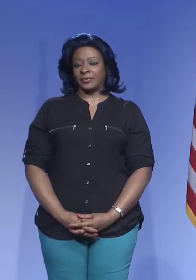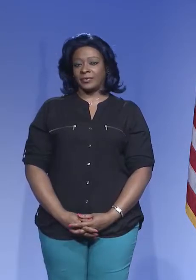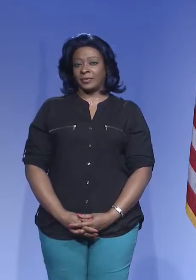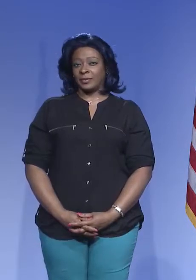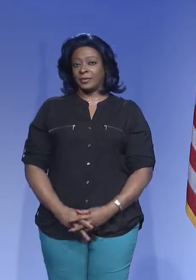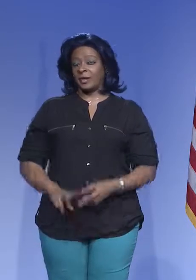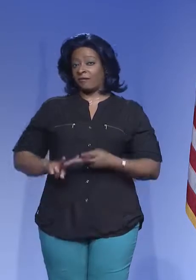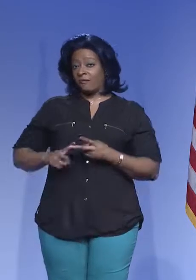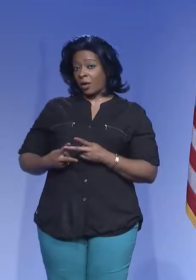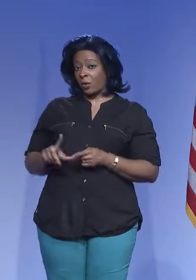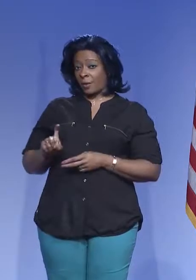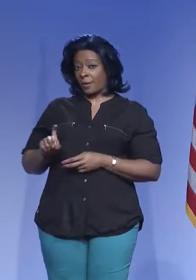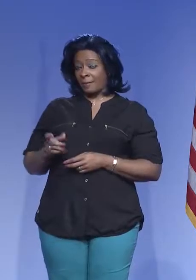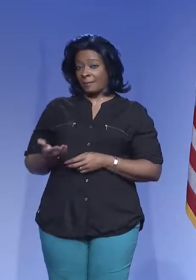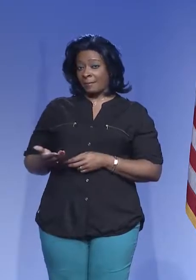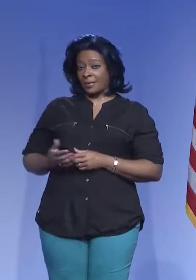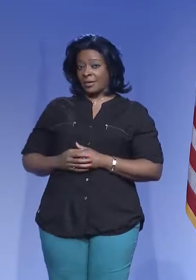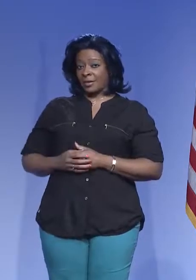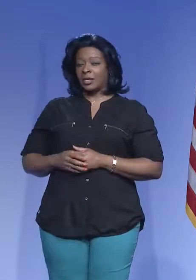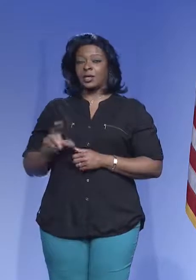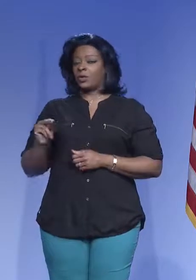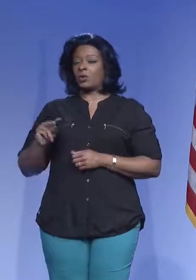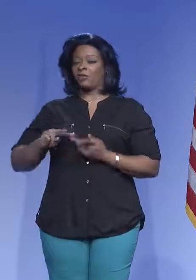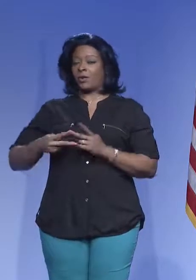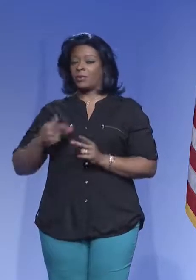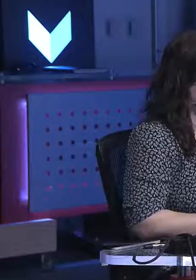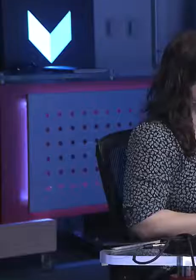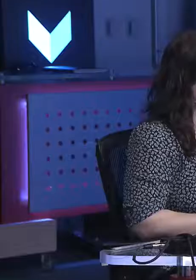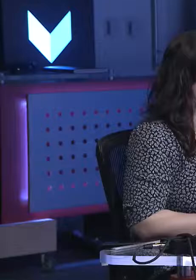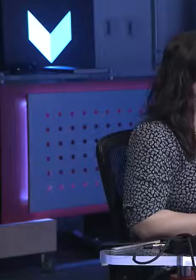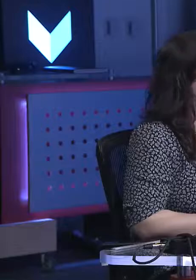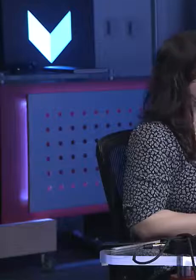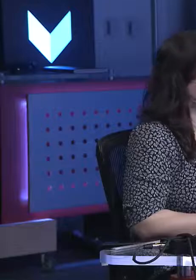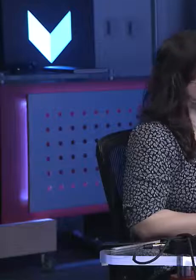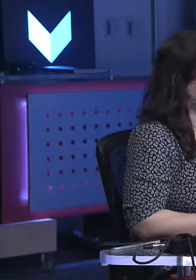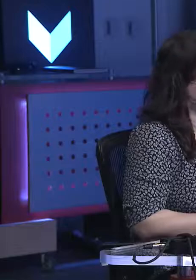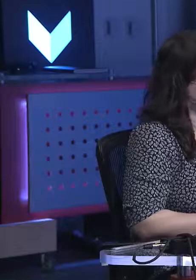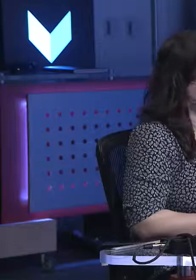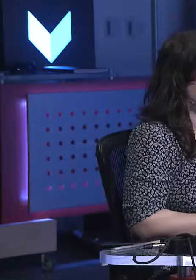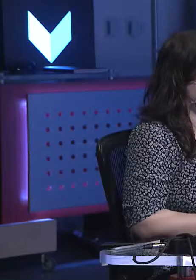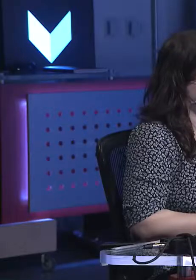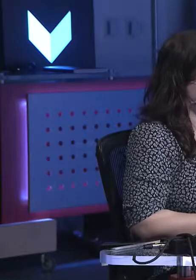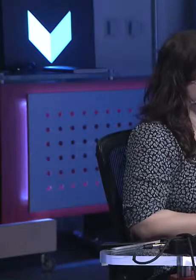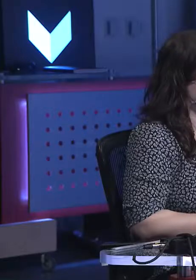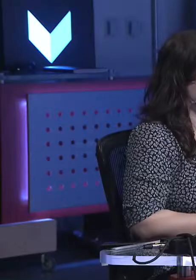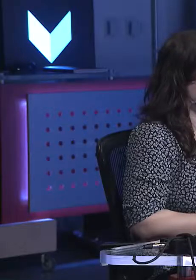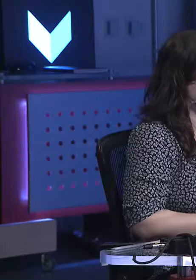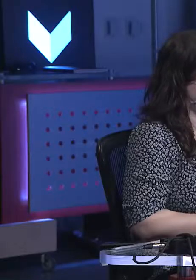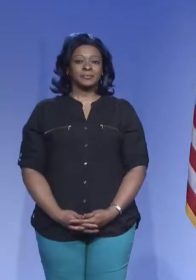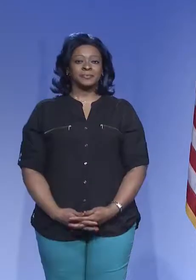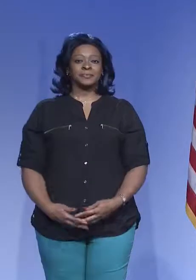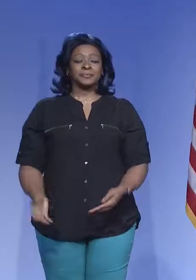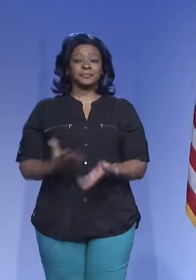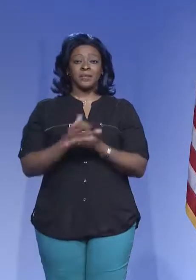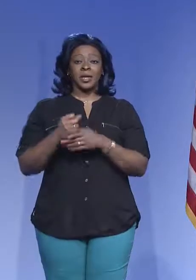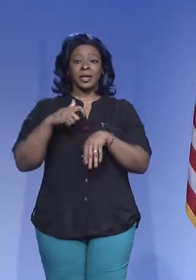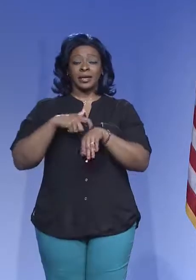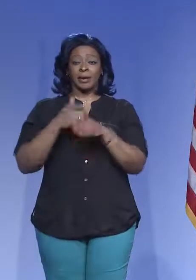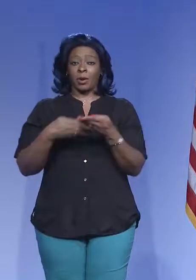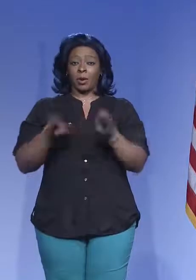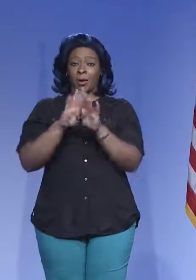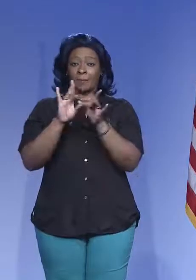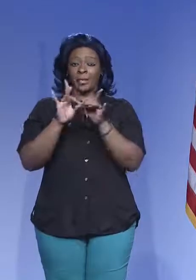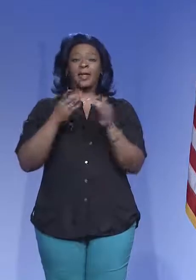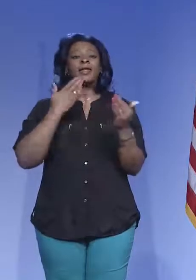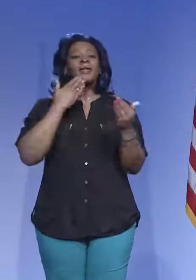Is there a Thank follow-up? you. No follow-up, thank you. We are out of time. Are there any closing messages today? Well, first of all, I just want to say thank